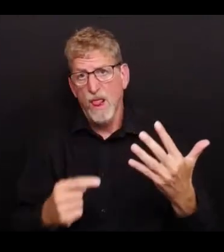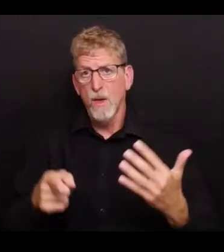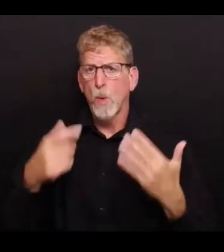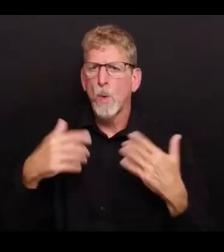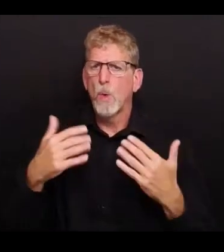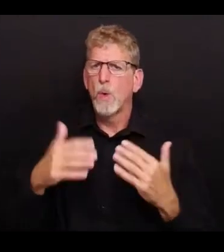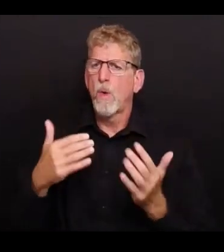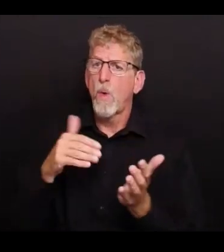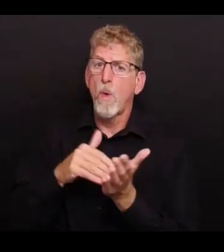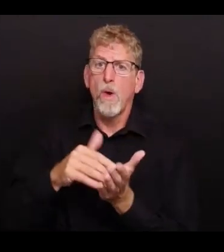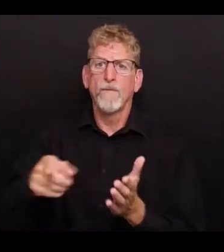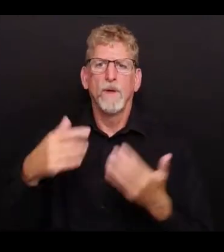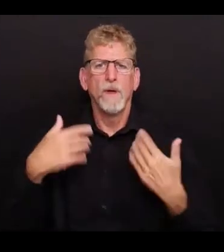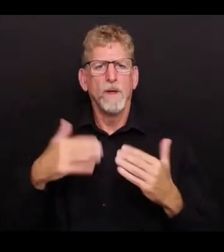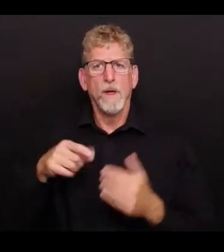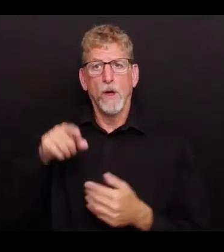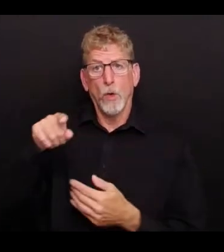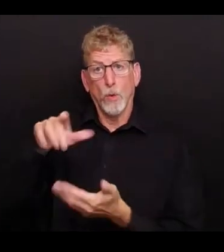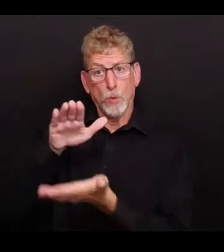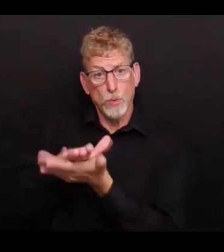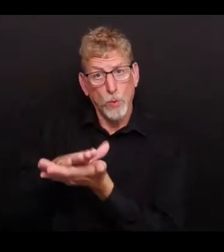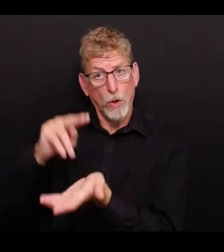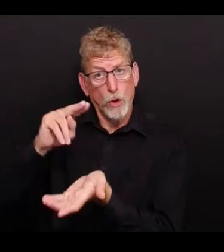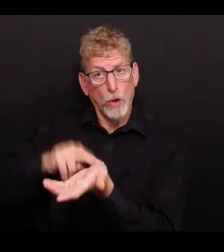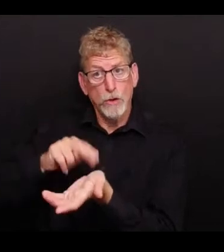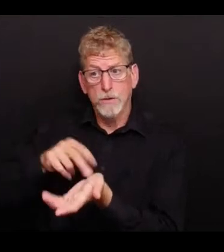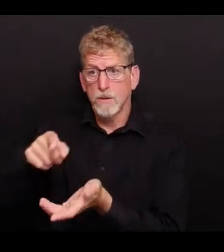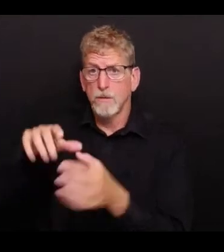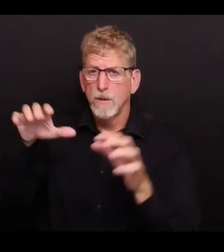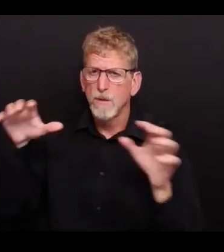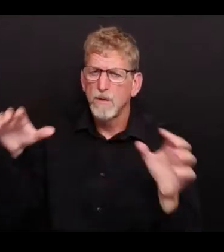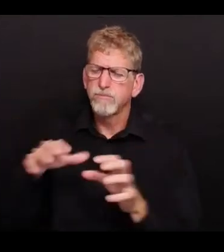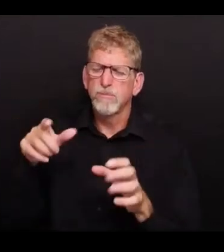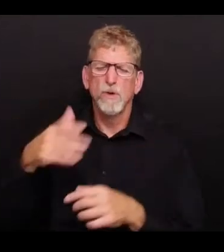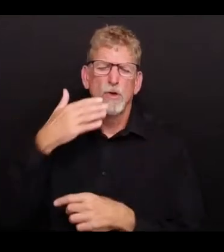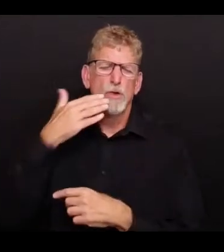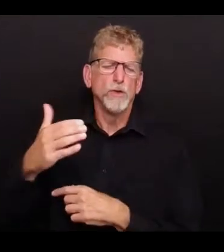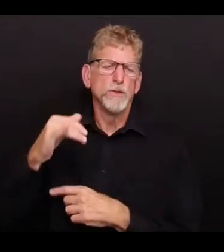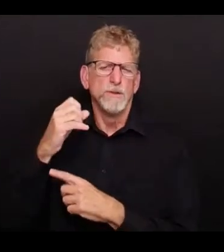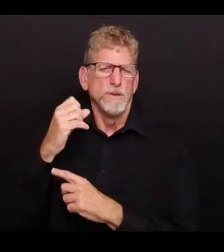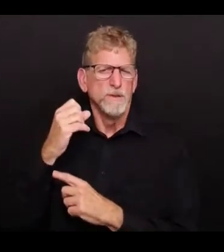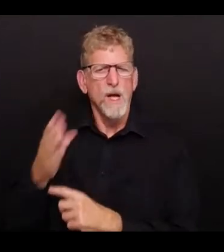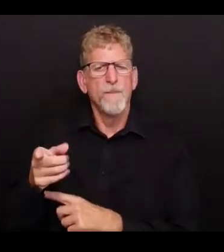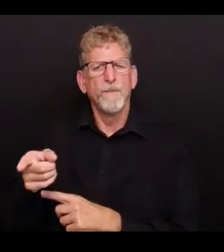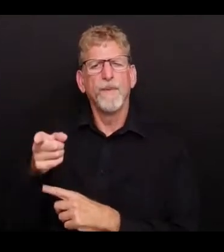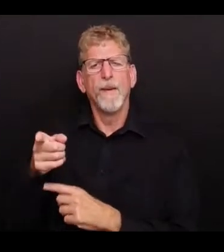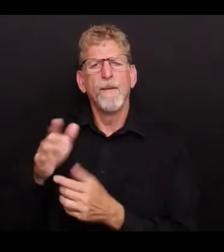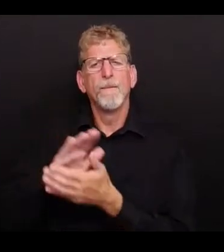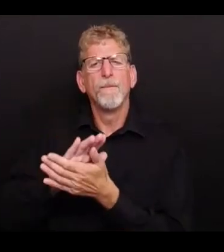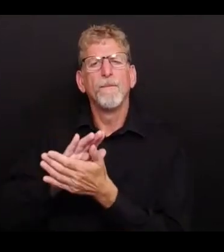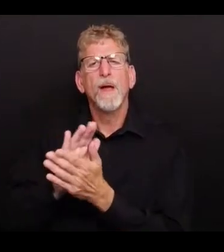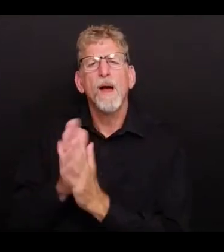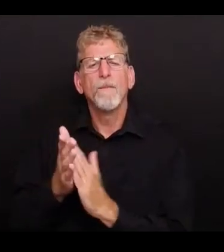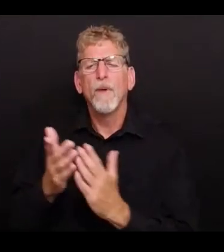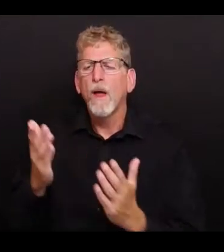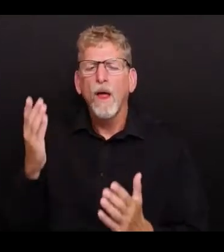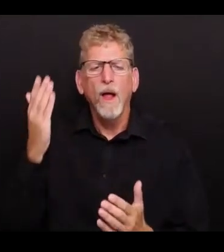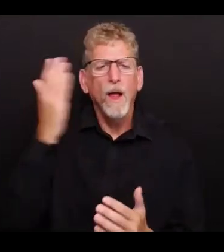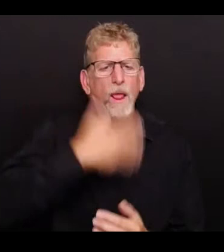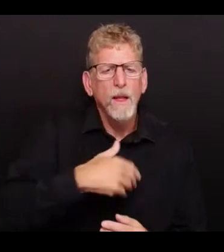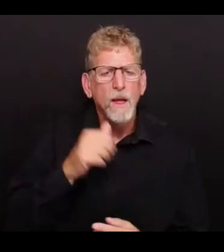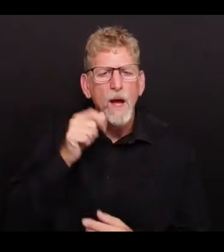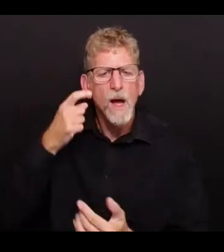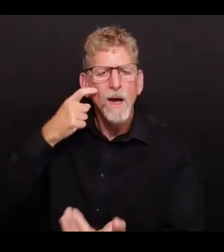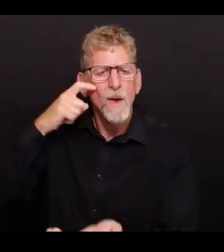nurses do their jobs well, we tend to be very invisible because we help to reduce barriers for students to ensure that they can fully participate in